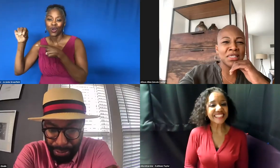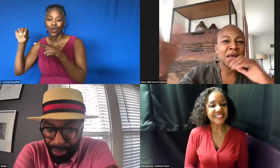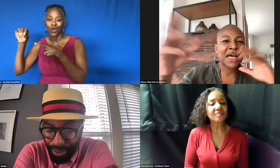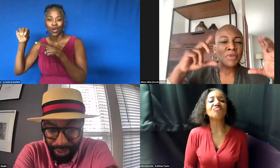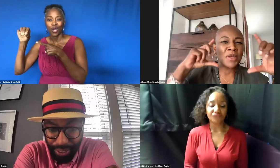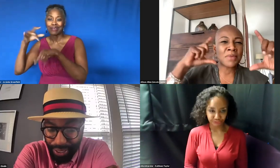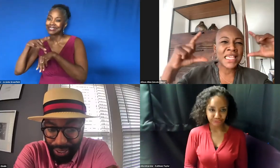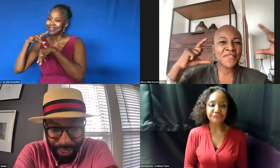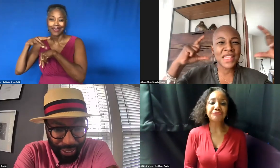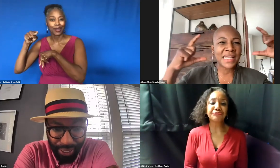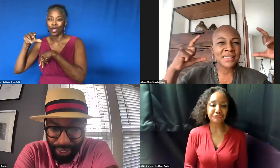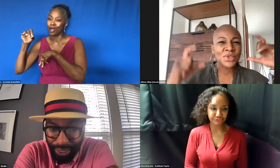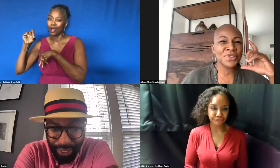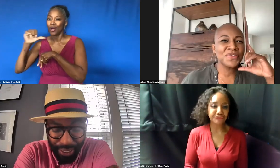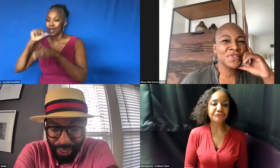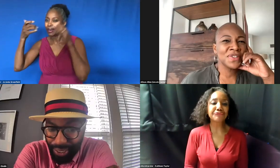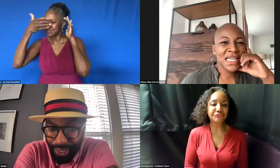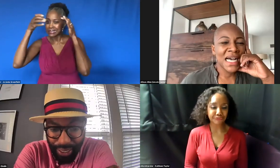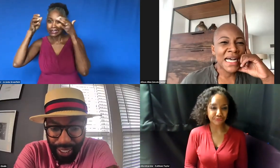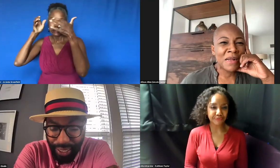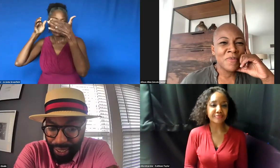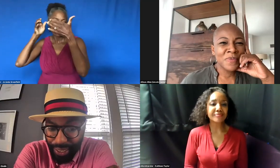to what's possible. And even that sort of,